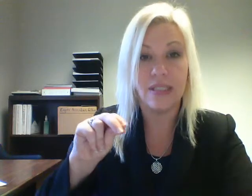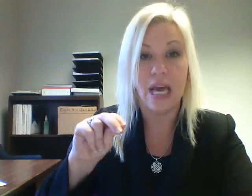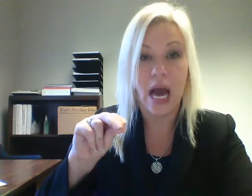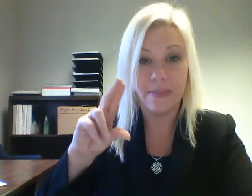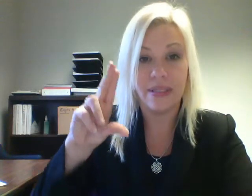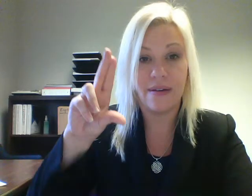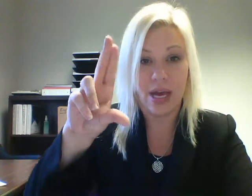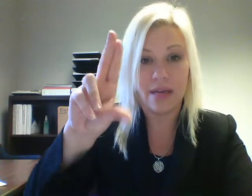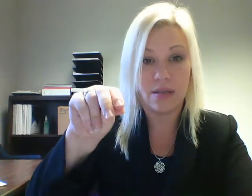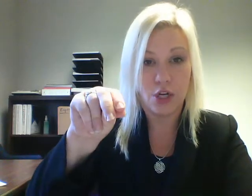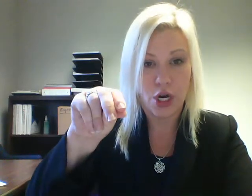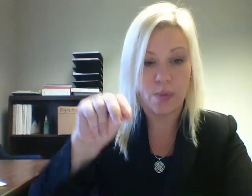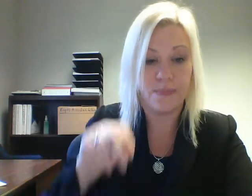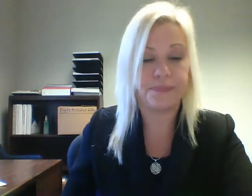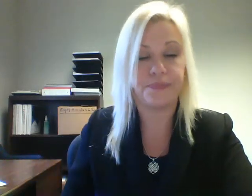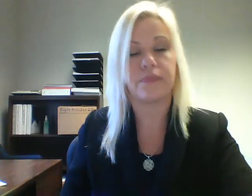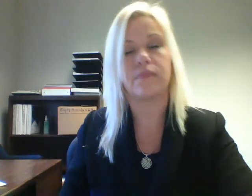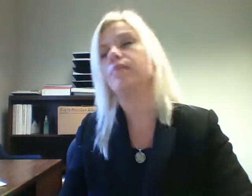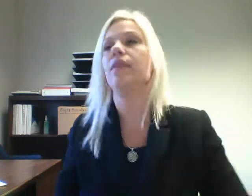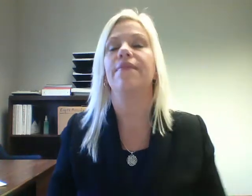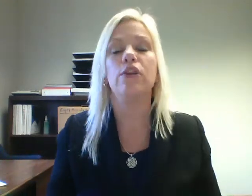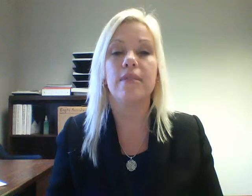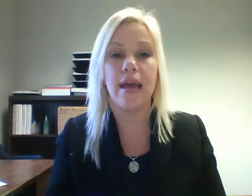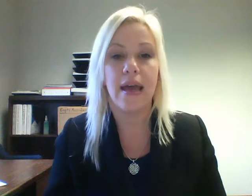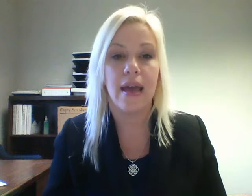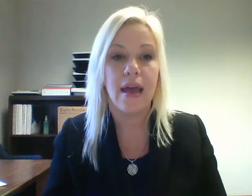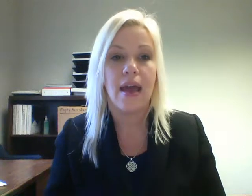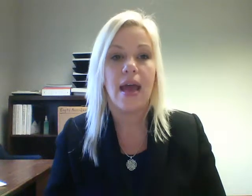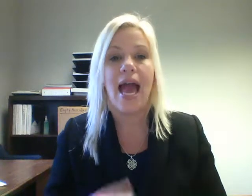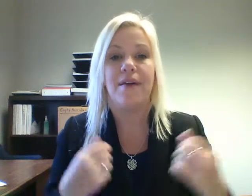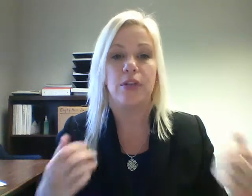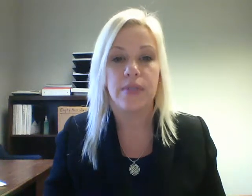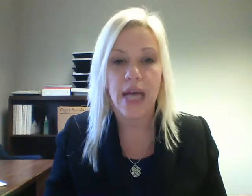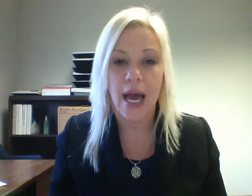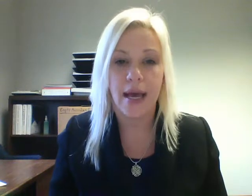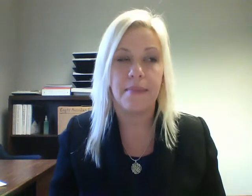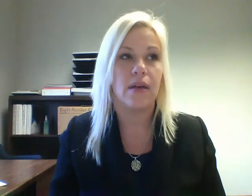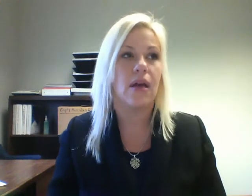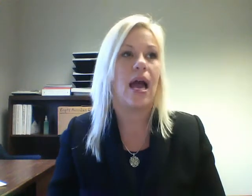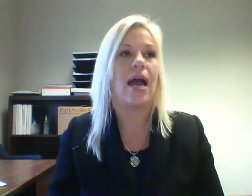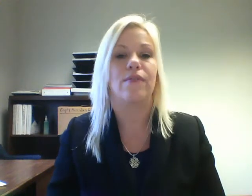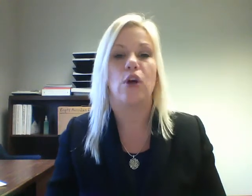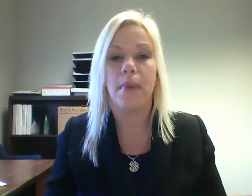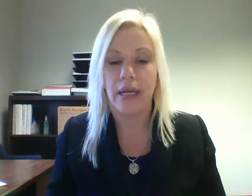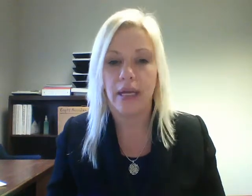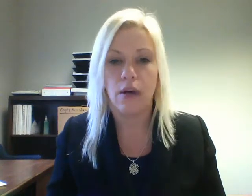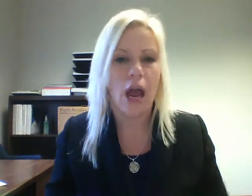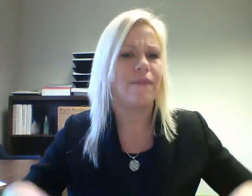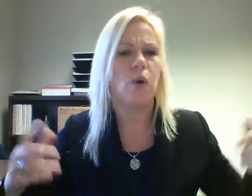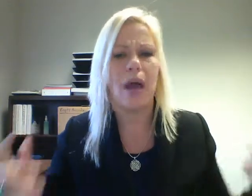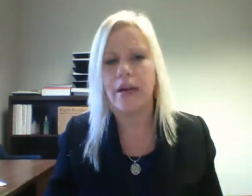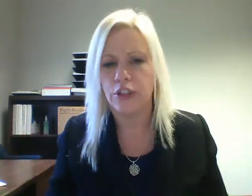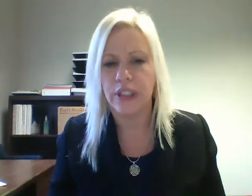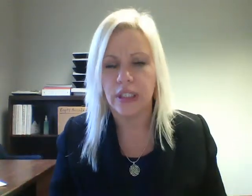the opposite of yes, no. If you say, I have no time, I have no money, I have no energy, I